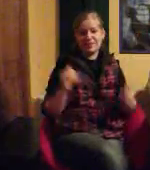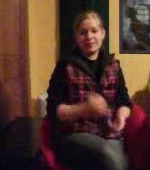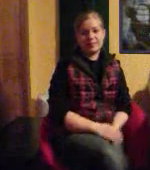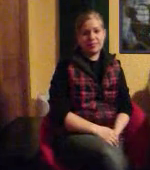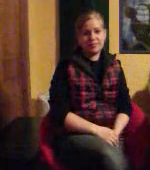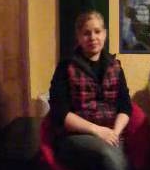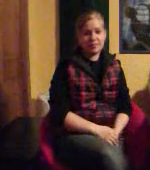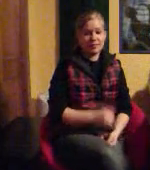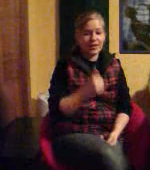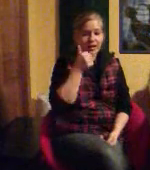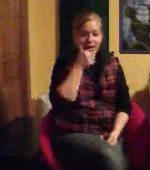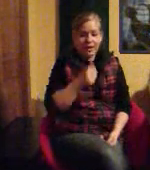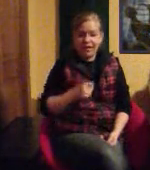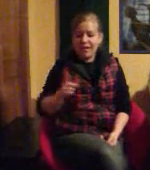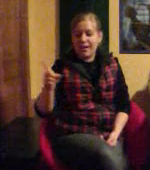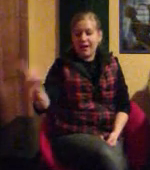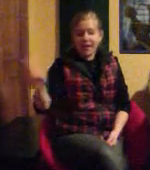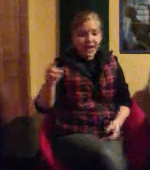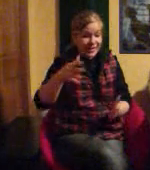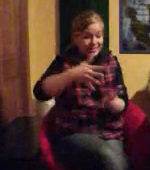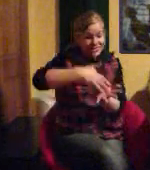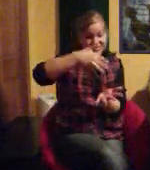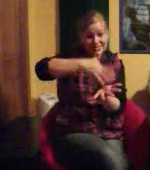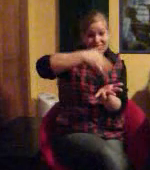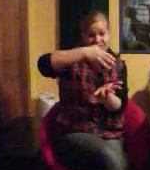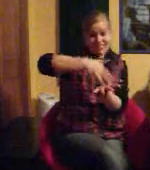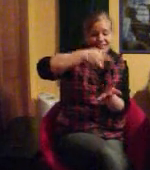She could even rake the leaves by herself.